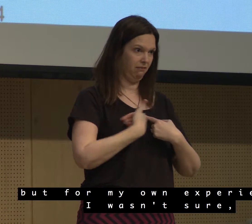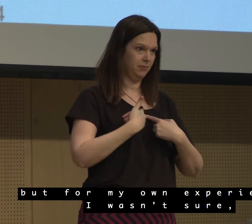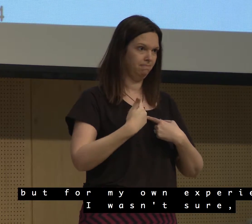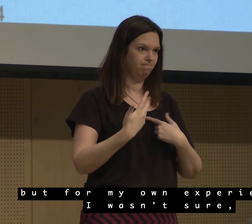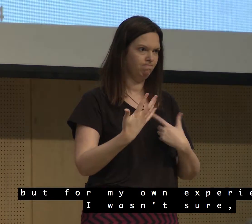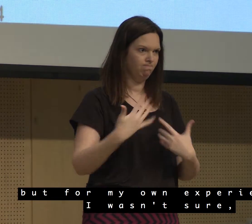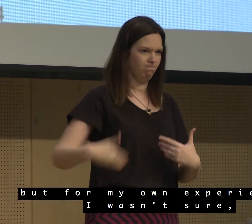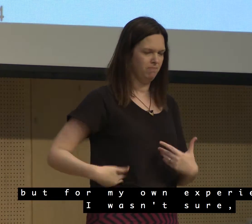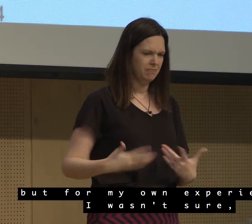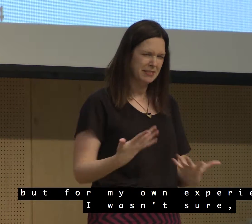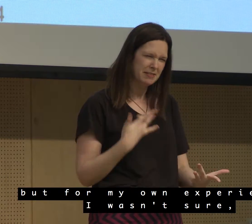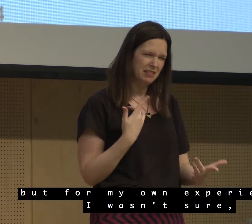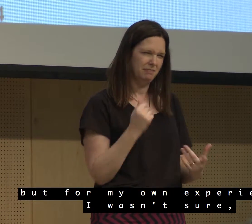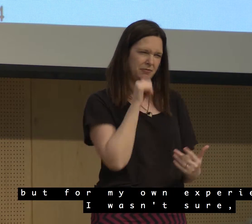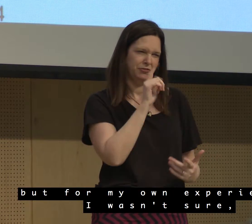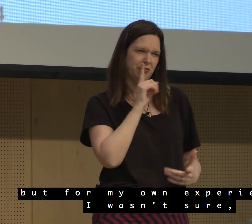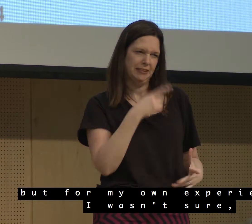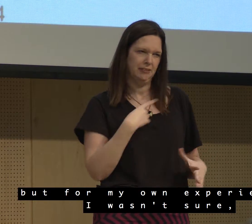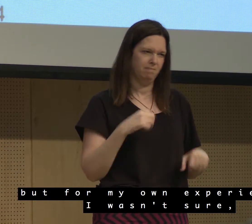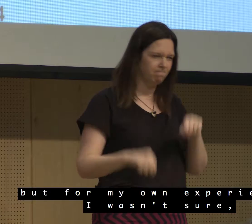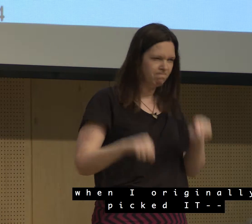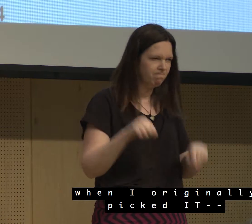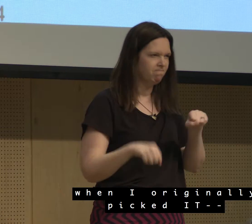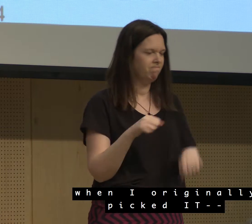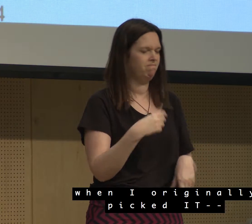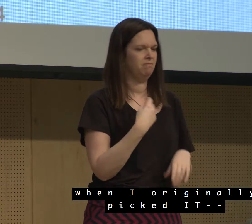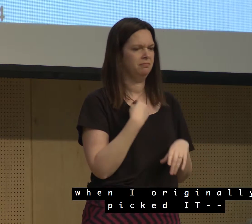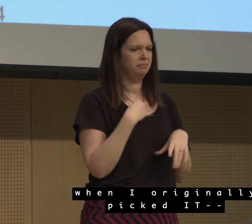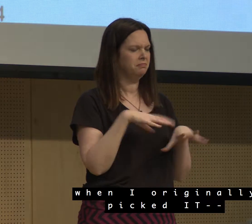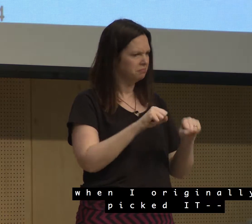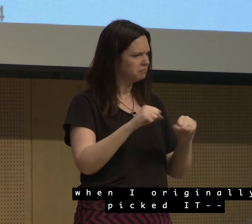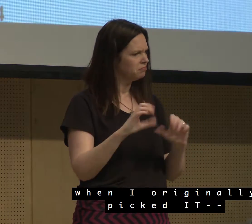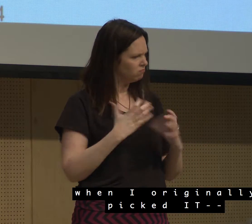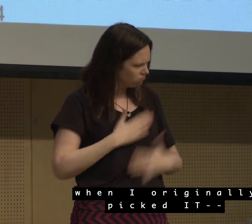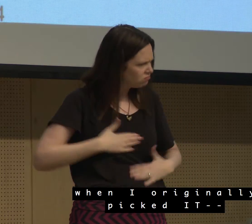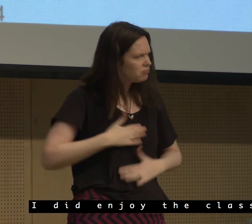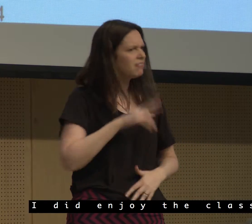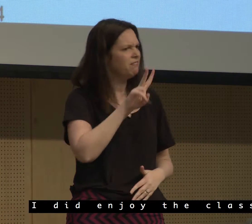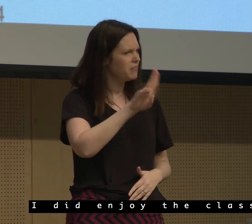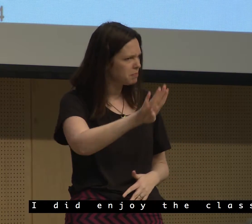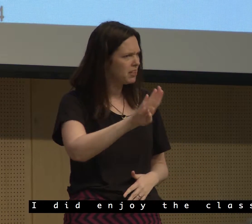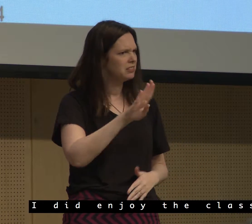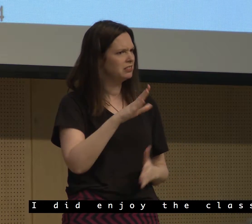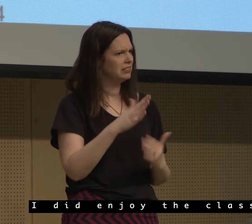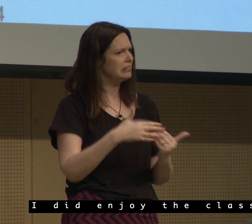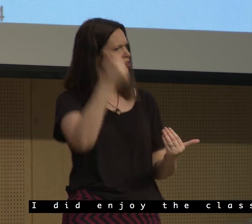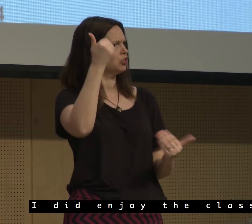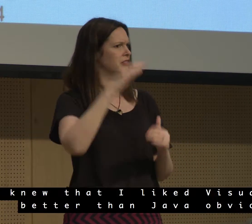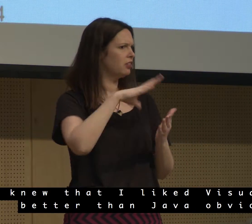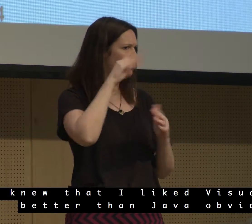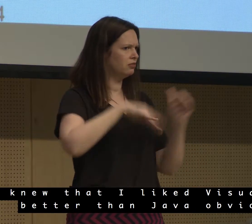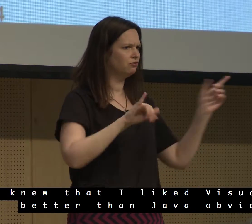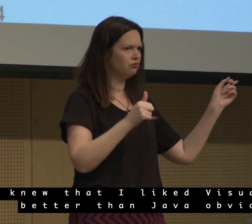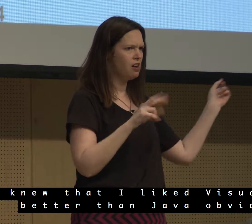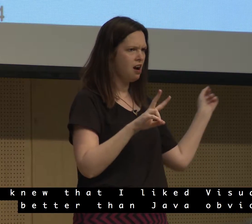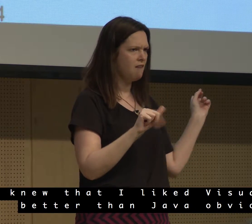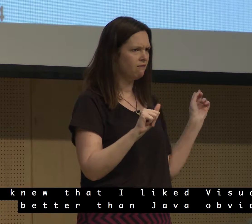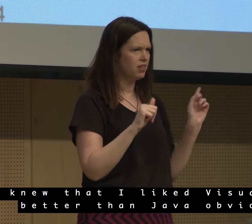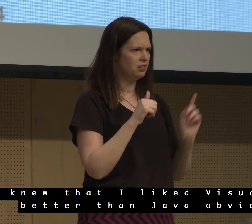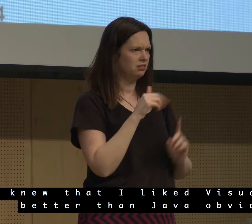own experience, I wasn't sure when I originally picked IT. I did enjoy the classes. I knew that I liked